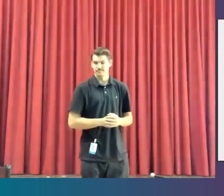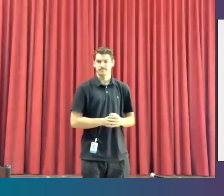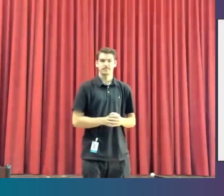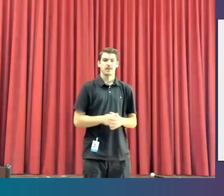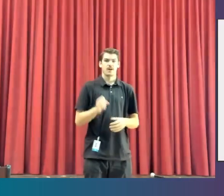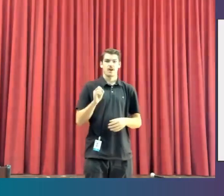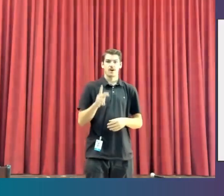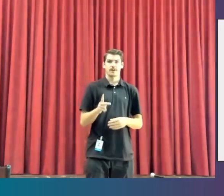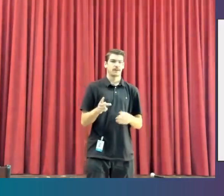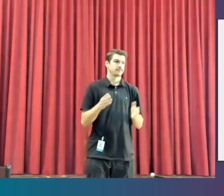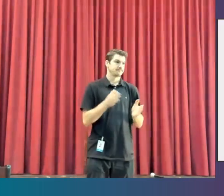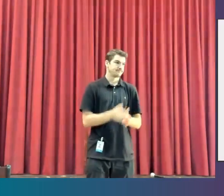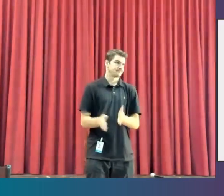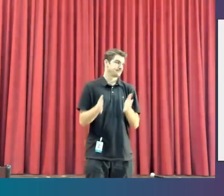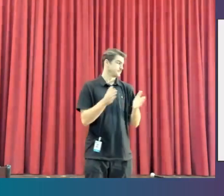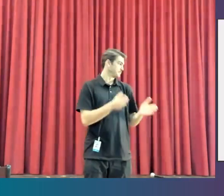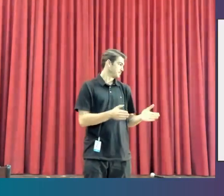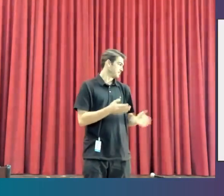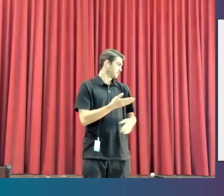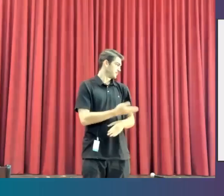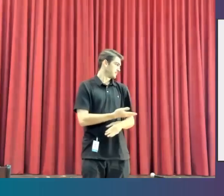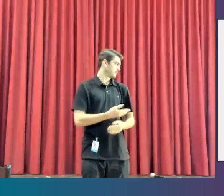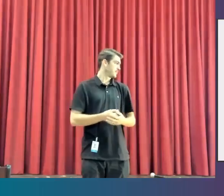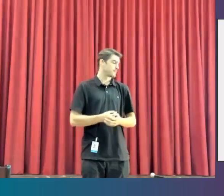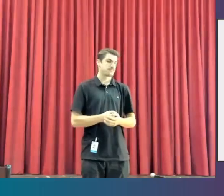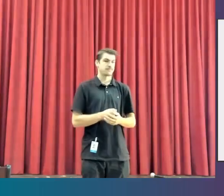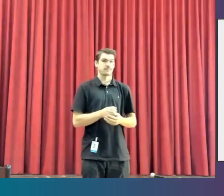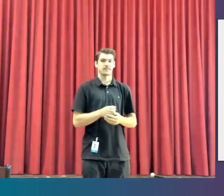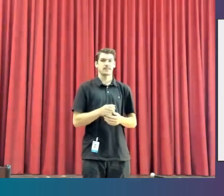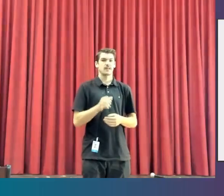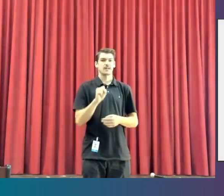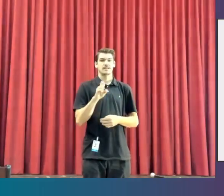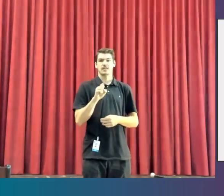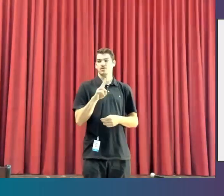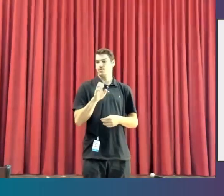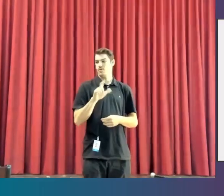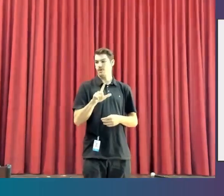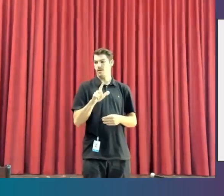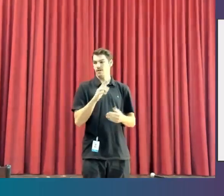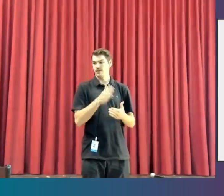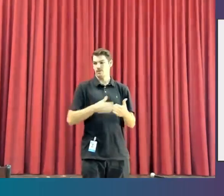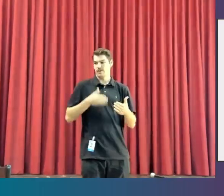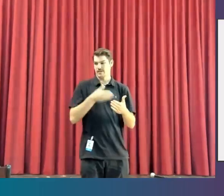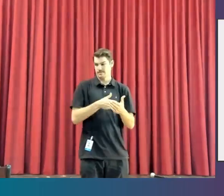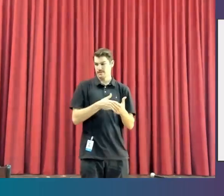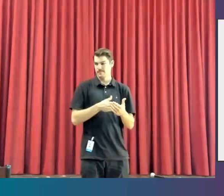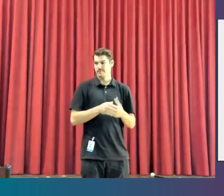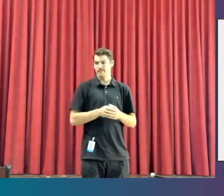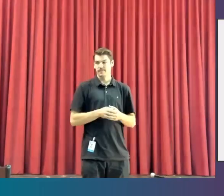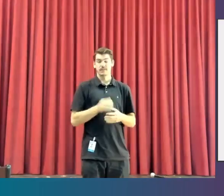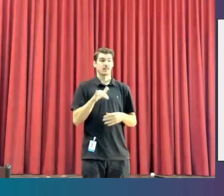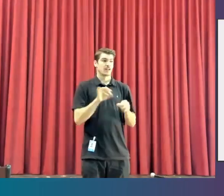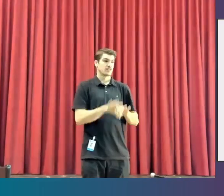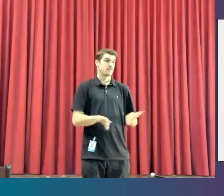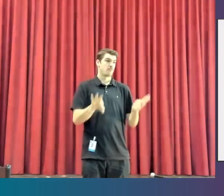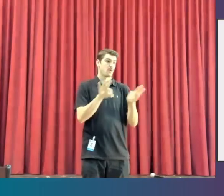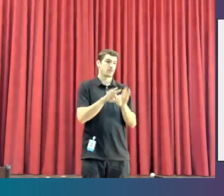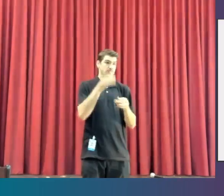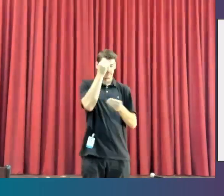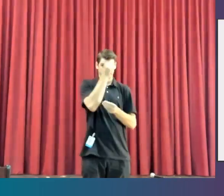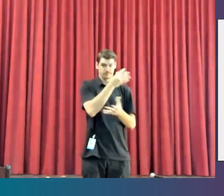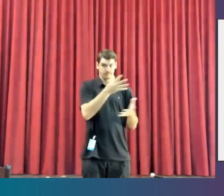All right, so moving on. Sexual harassment. So it is important to mention that